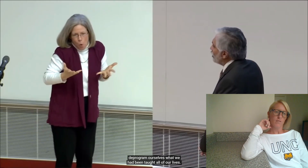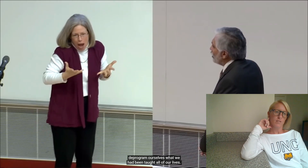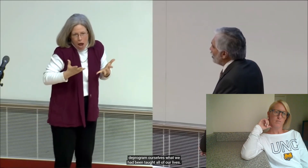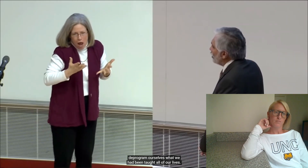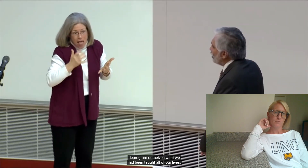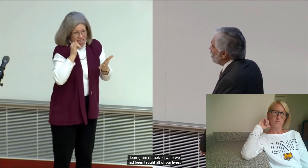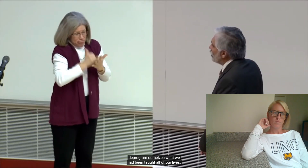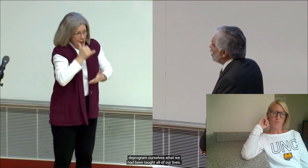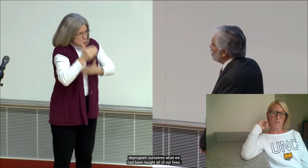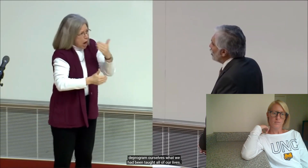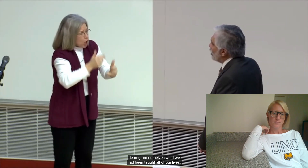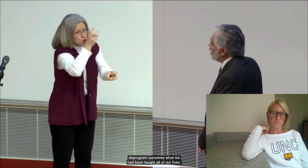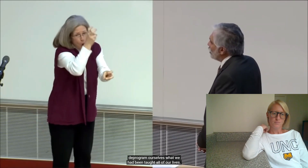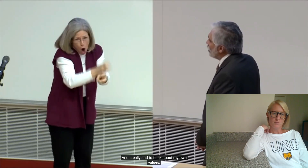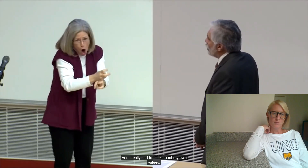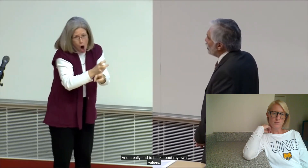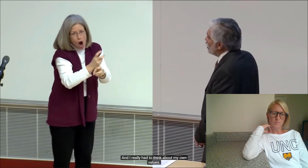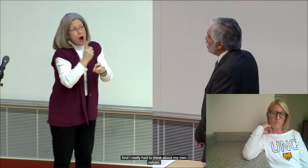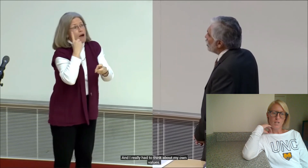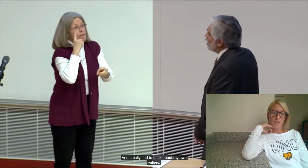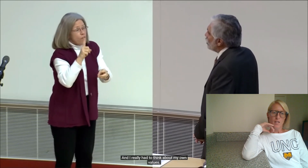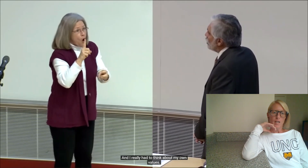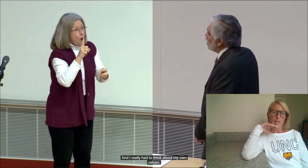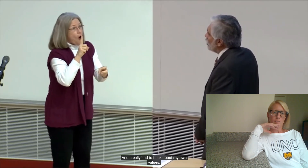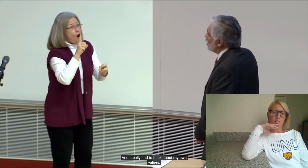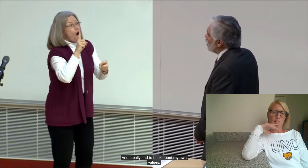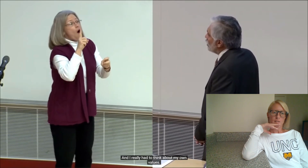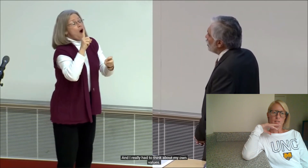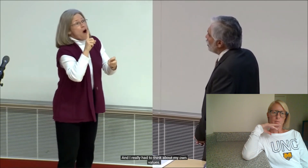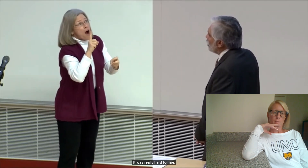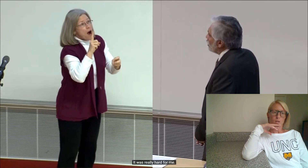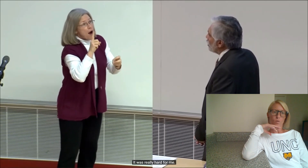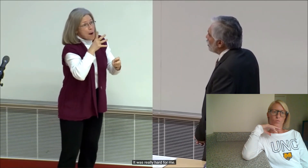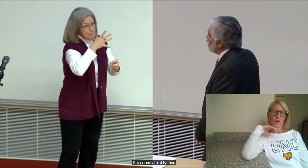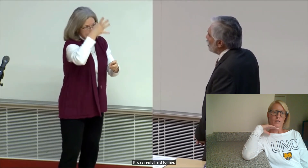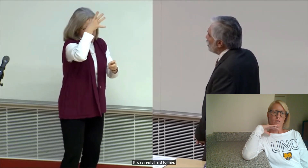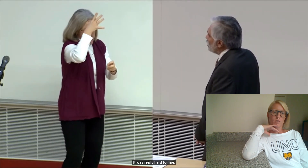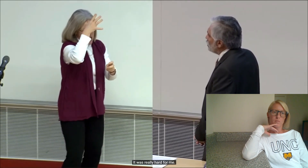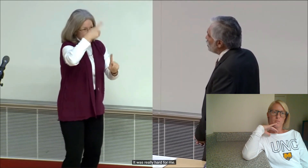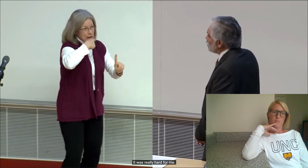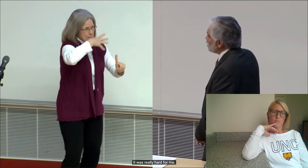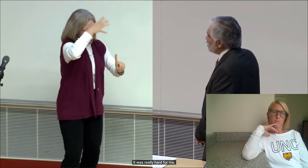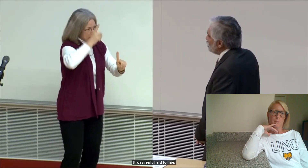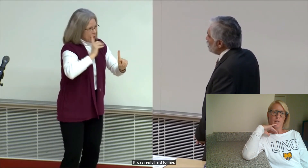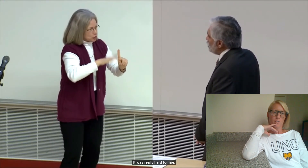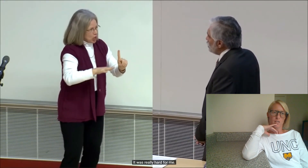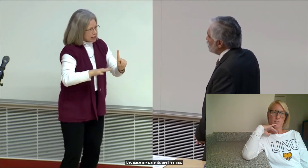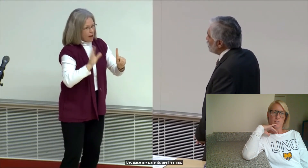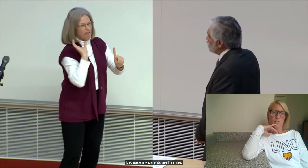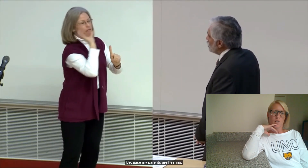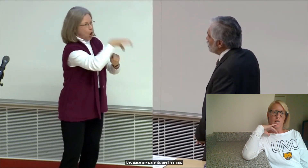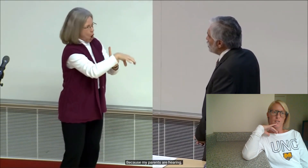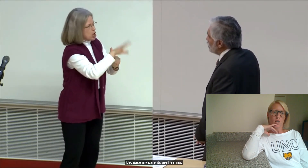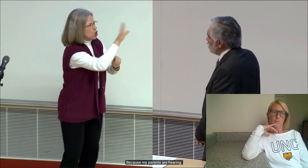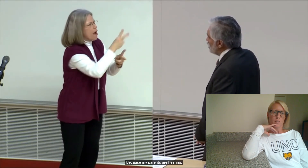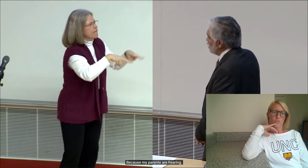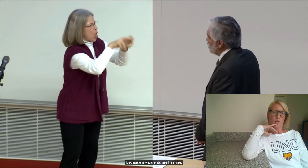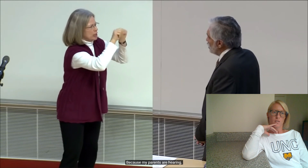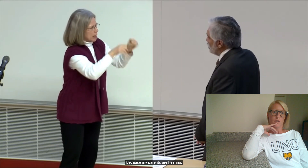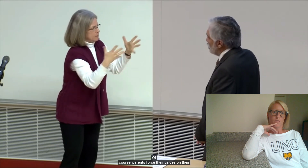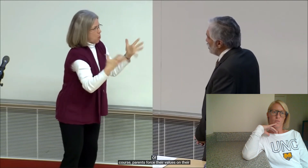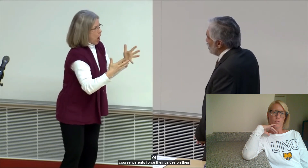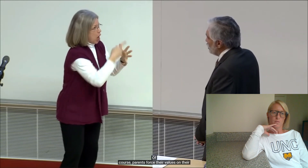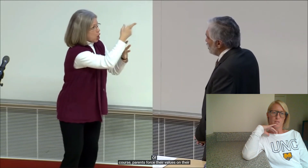our lives. And I really had to think about my own values. It was really hard for me because my parents are